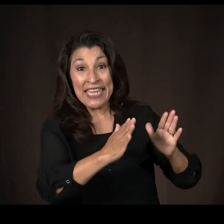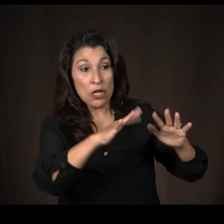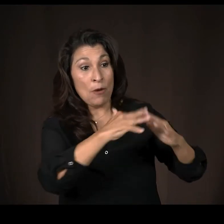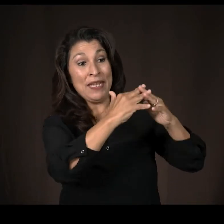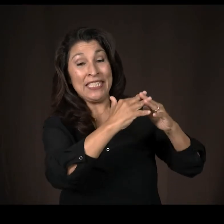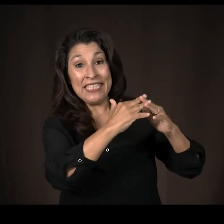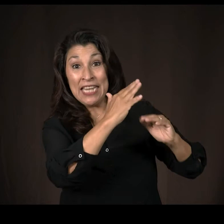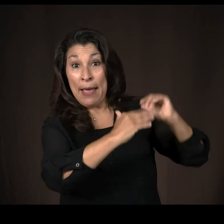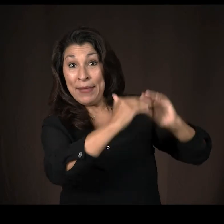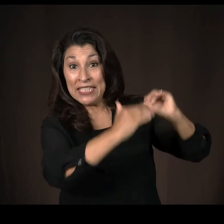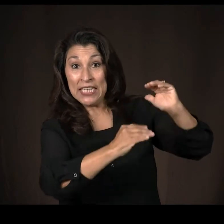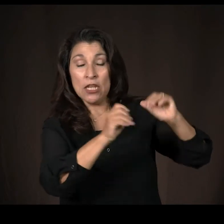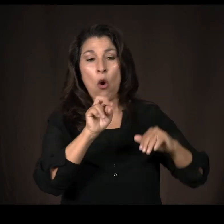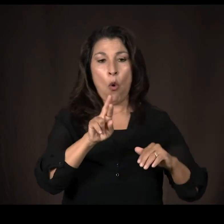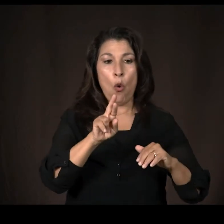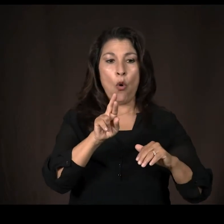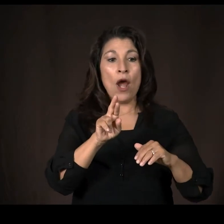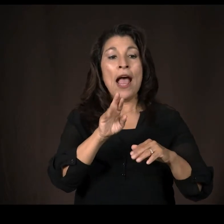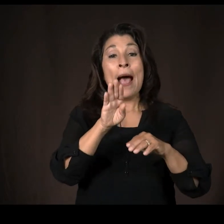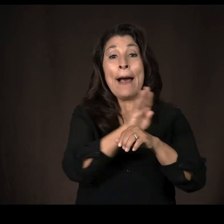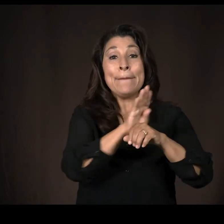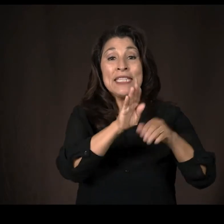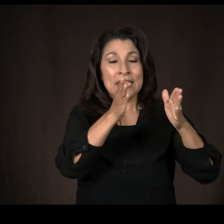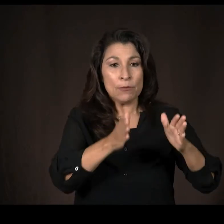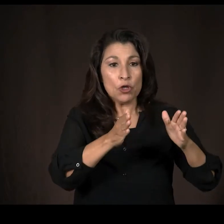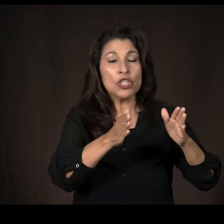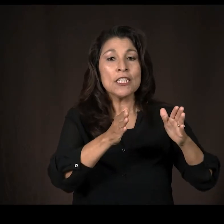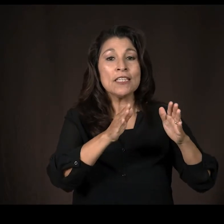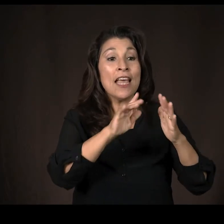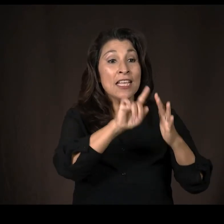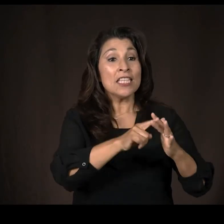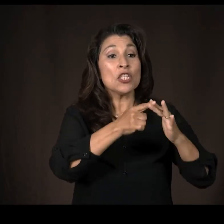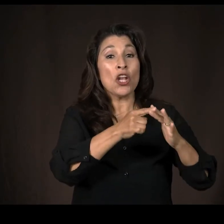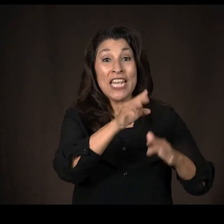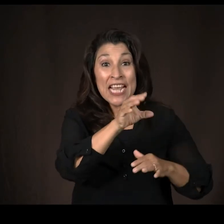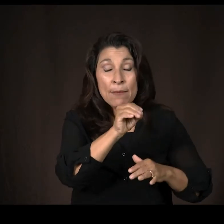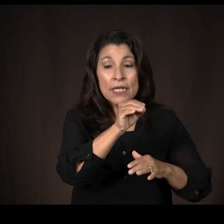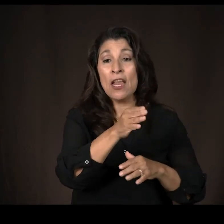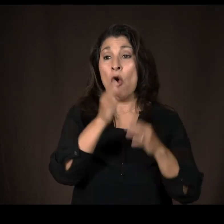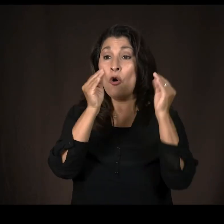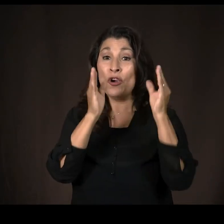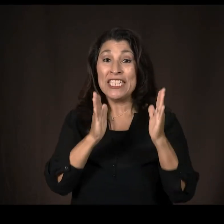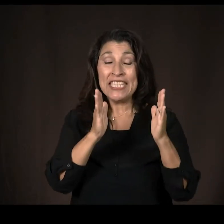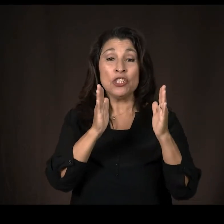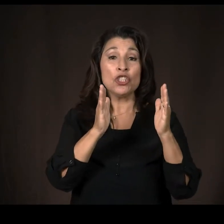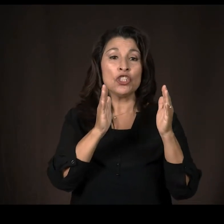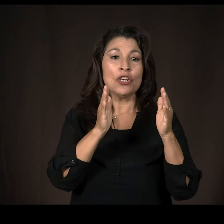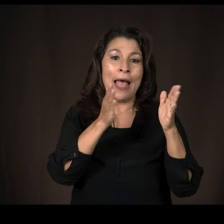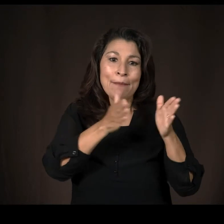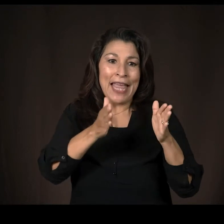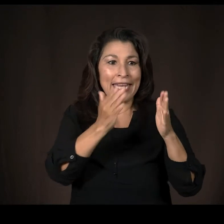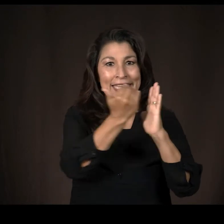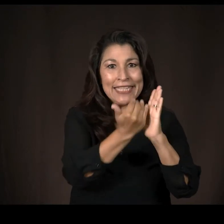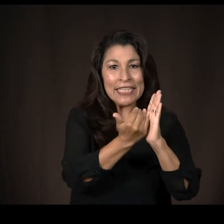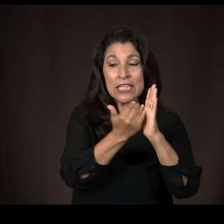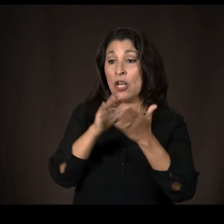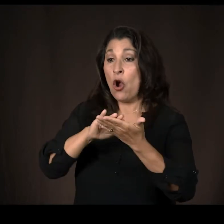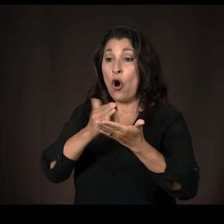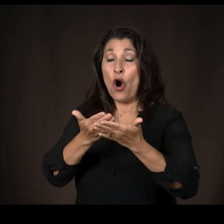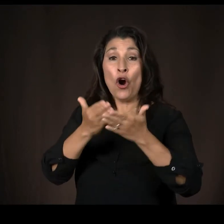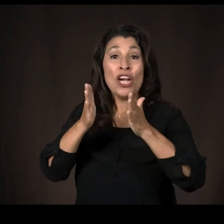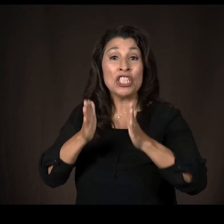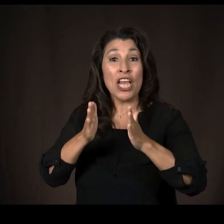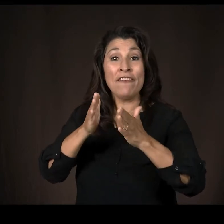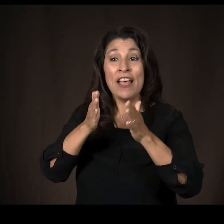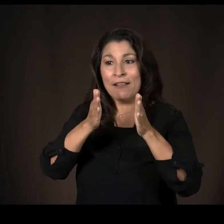planning building a business, or you're a teacher planning a lesson, or you're a chef cooking a meal, or